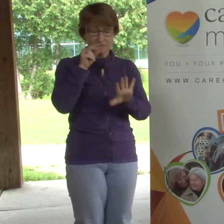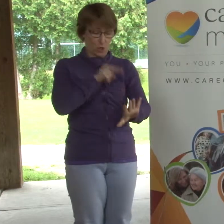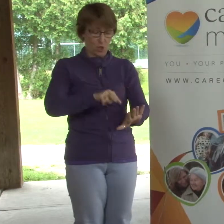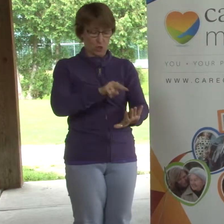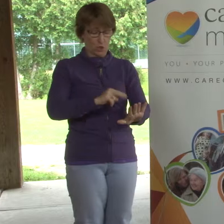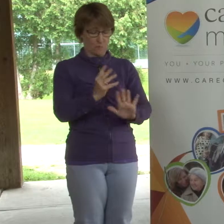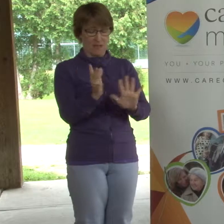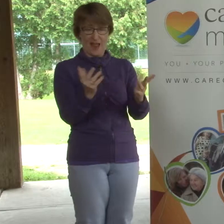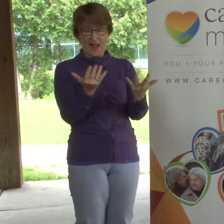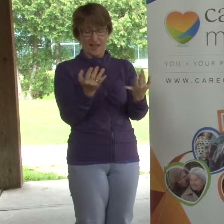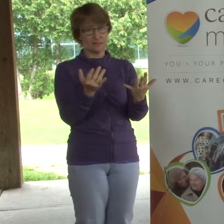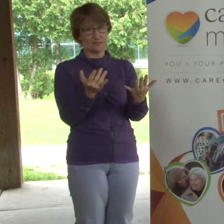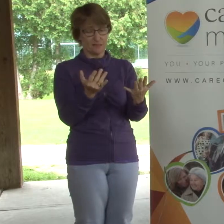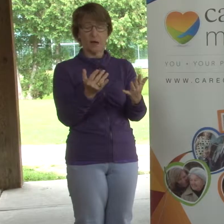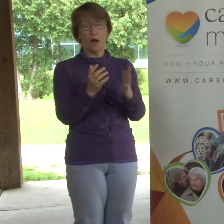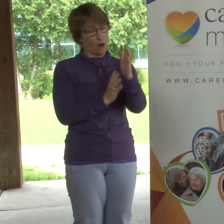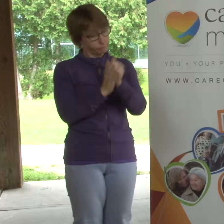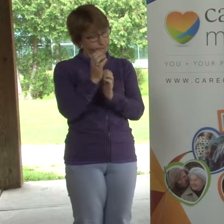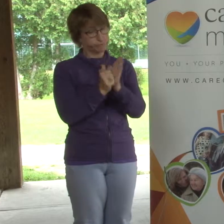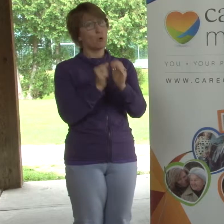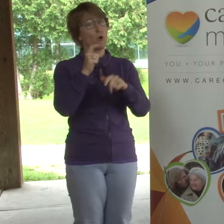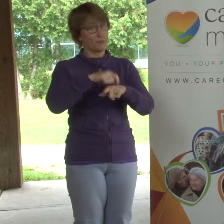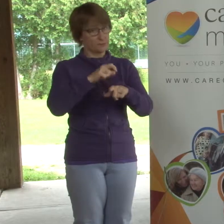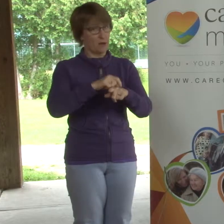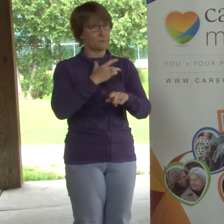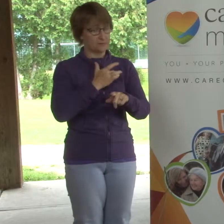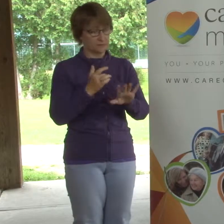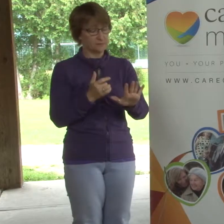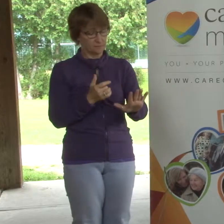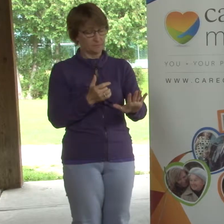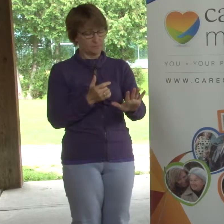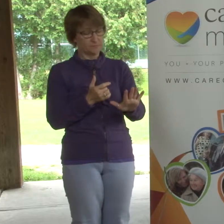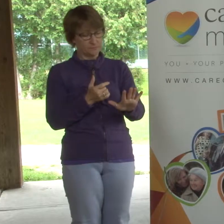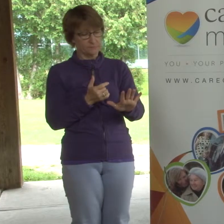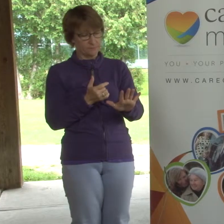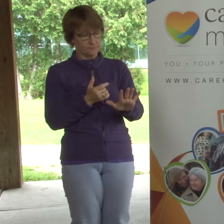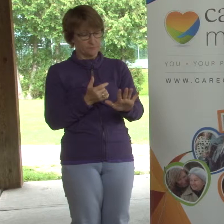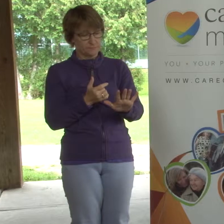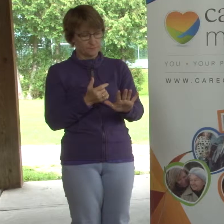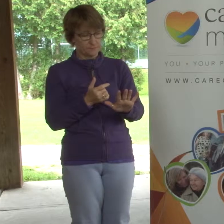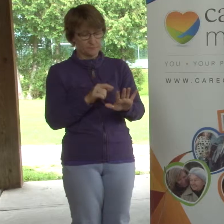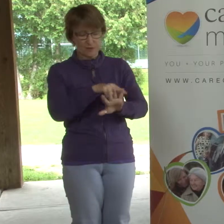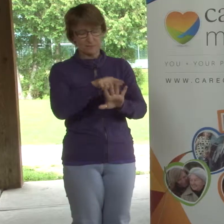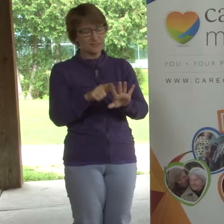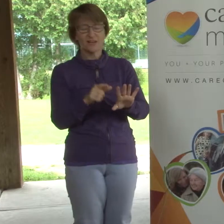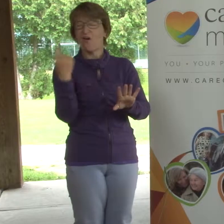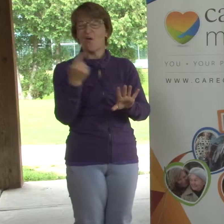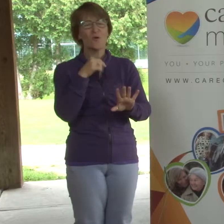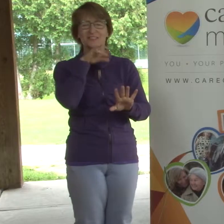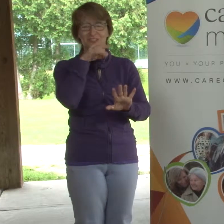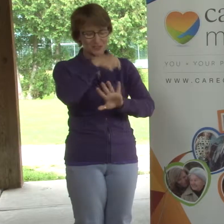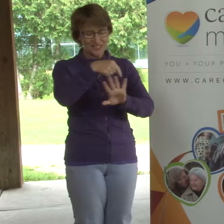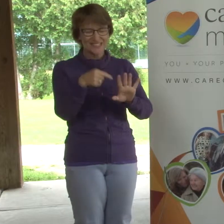hands, I wear gardening gloves all the time, but I have hands of a gardener with dirt under my nails most